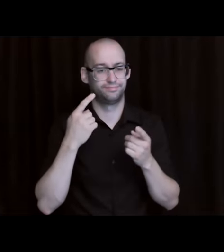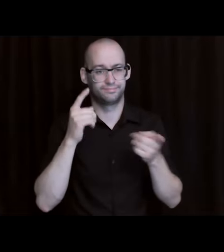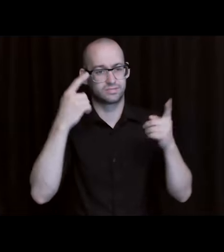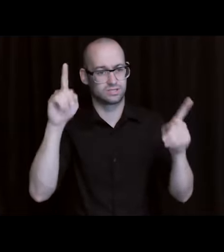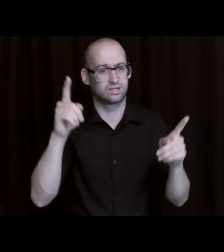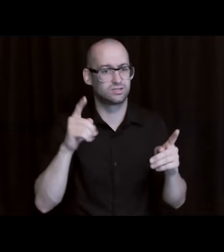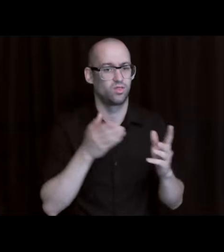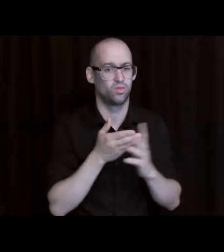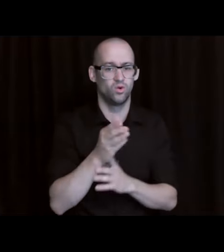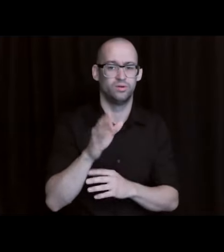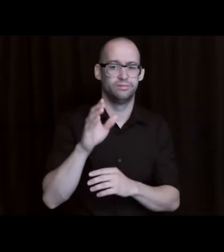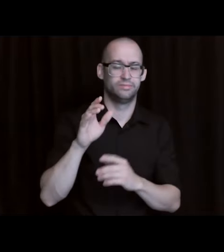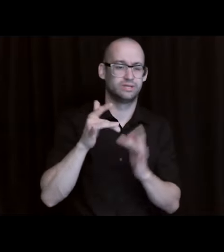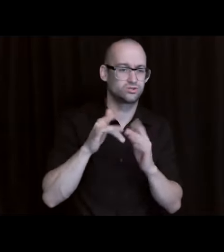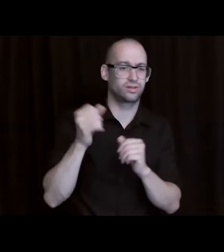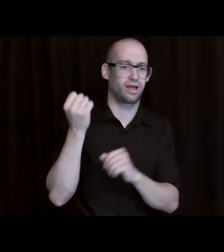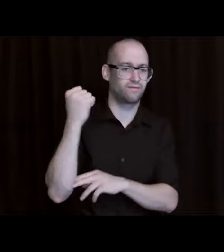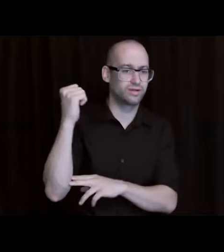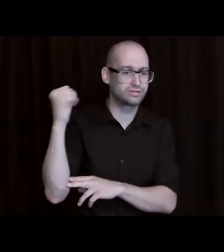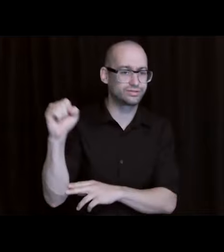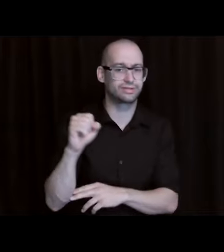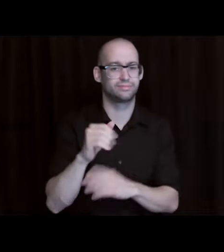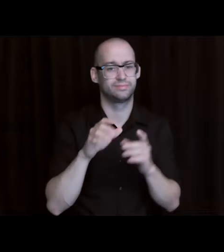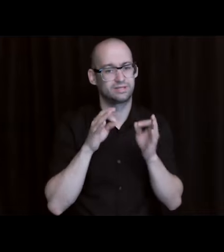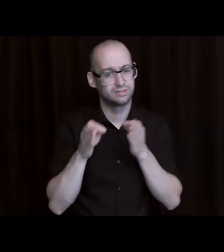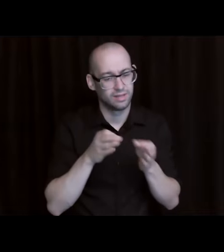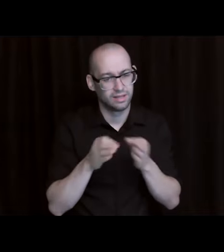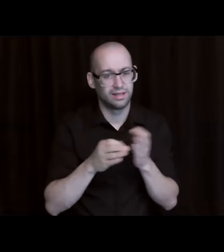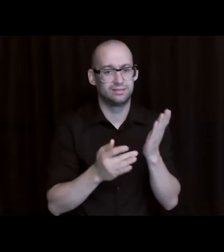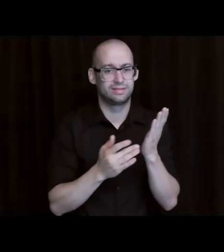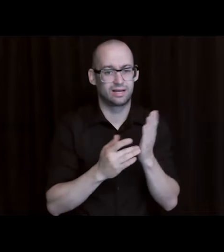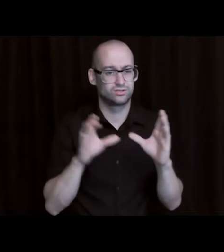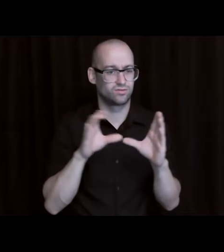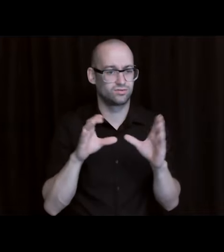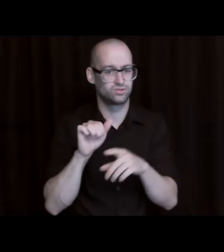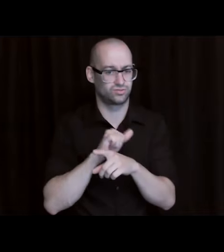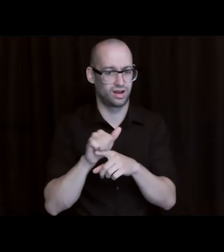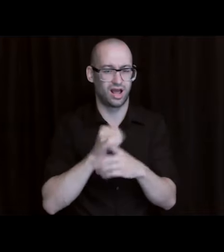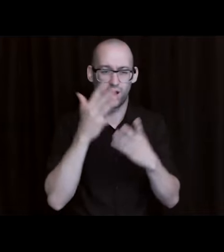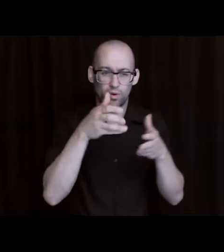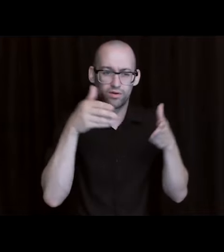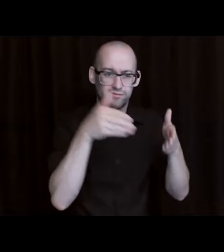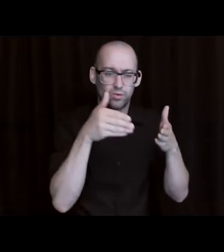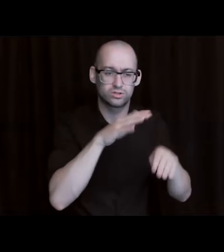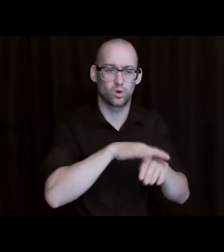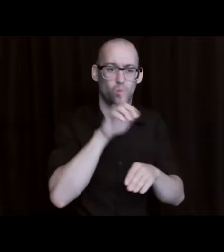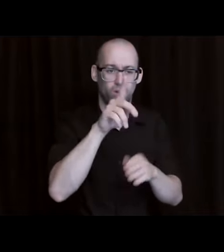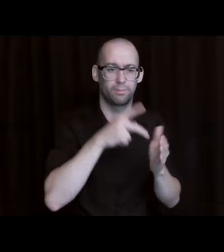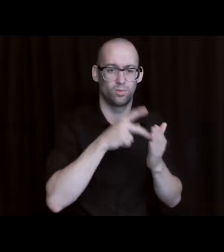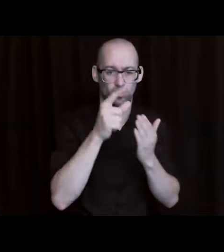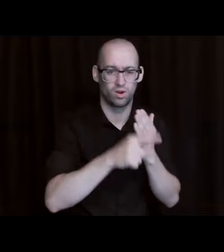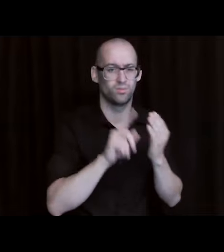advocacy, digital literacy, tech certification training. I do want to focus on one program that has been effective within the